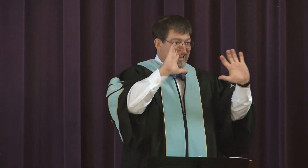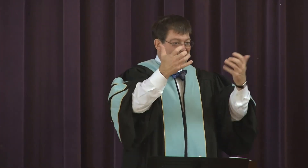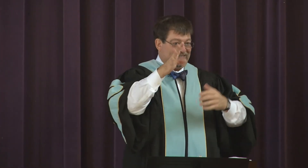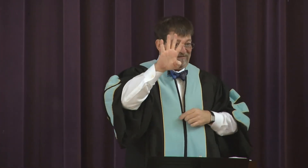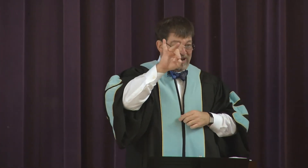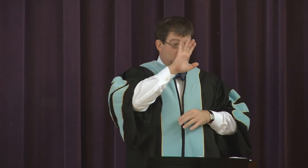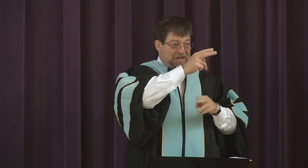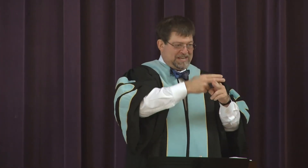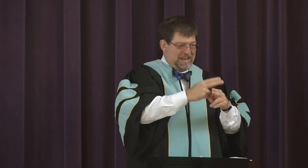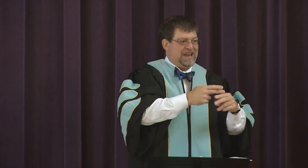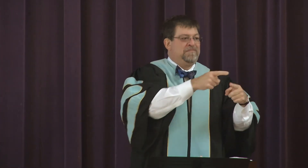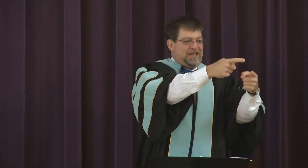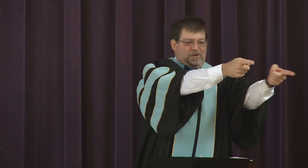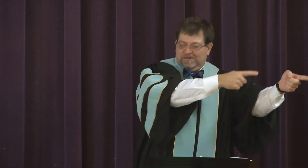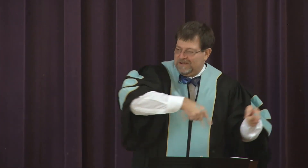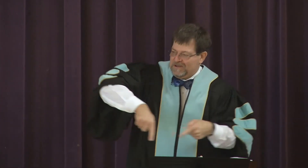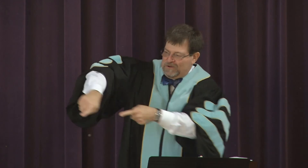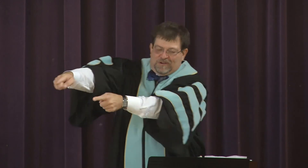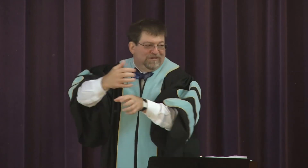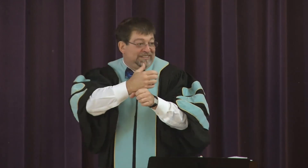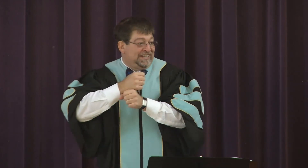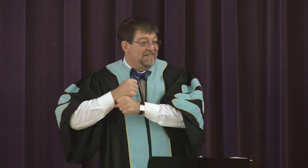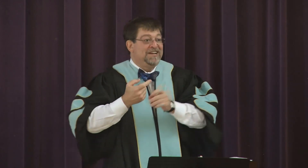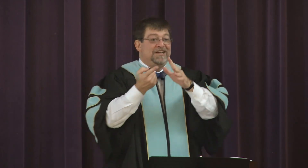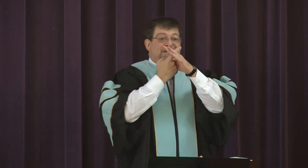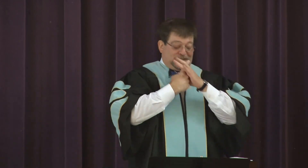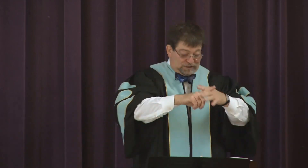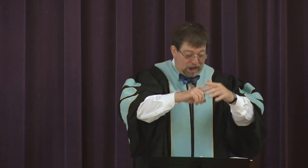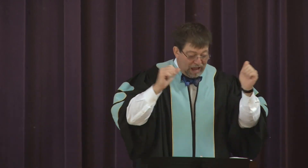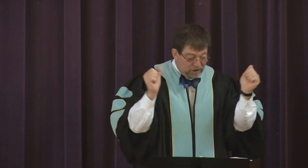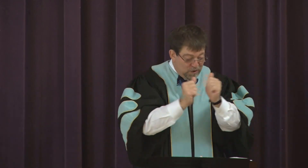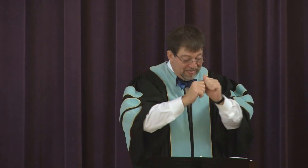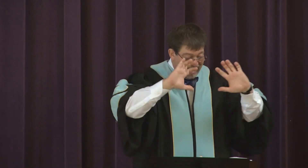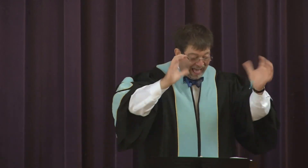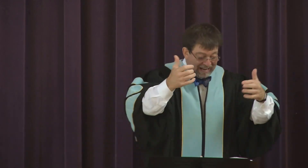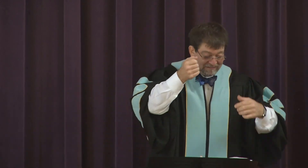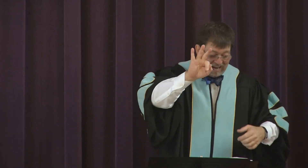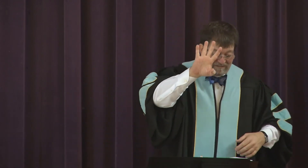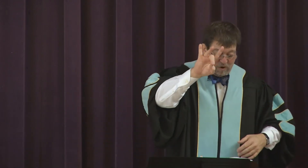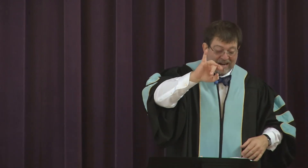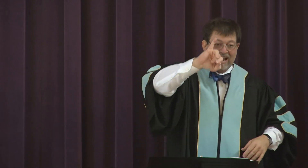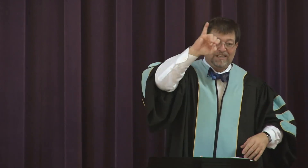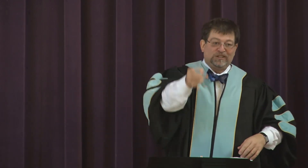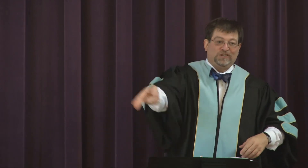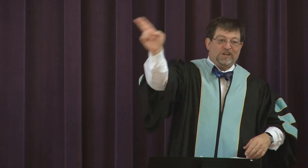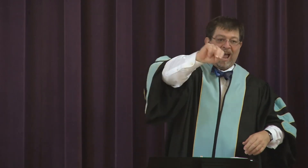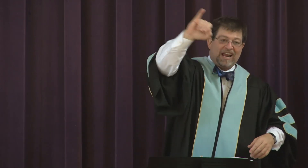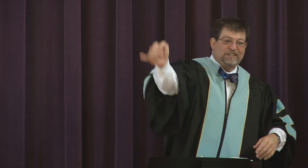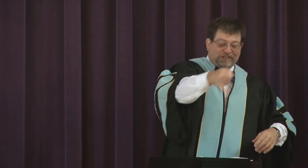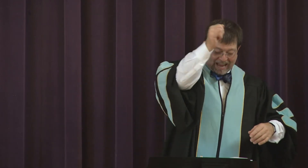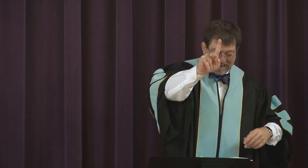will say your name and your year, and then please come up